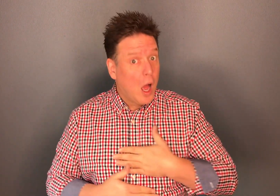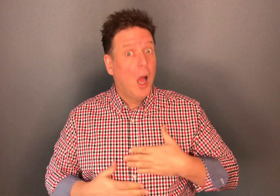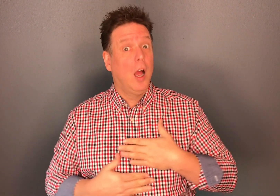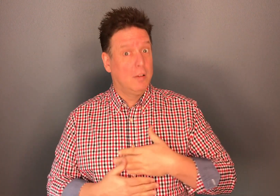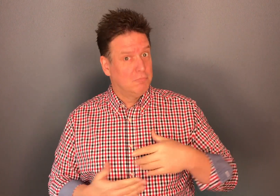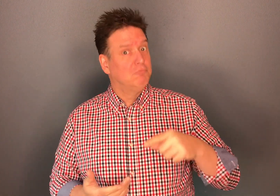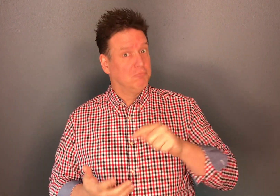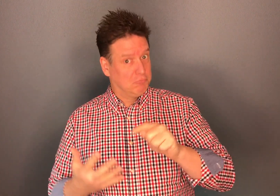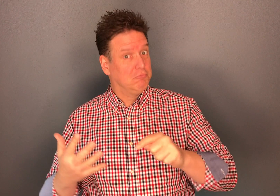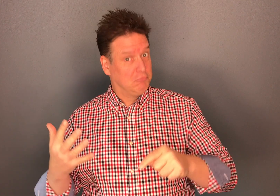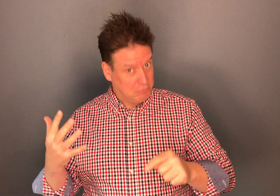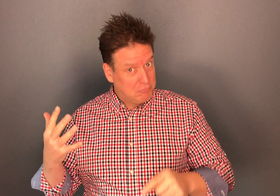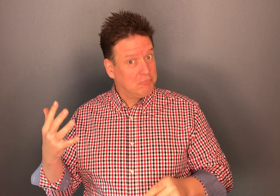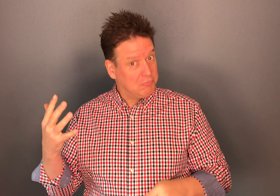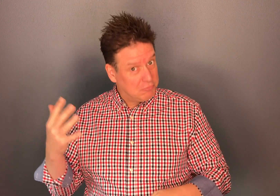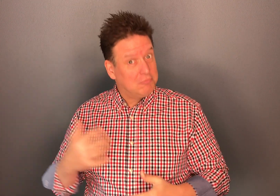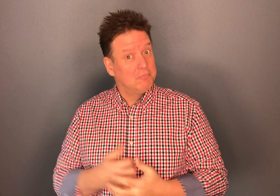You enjoying this?